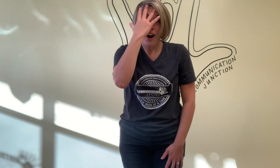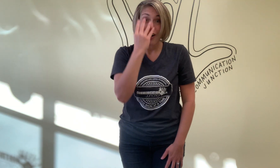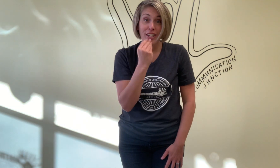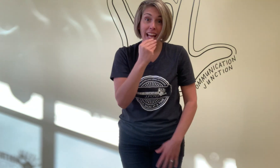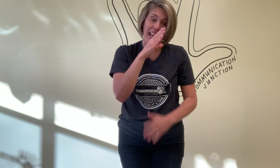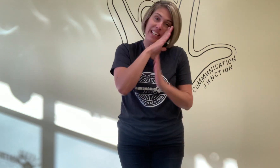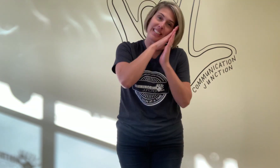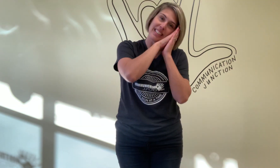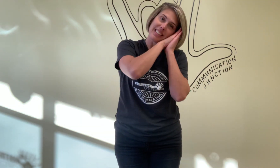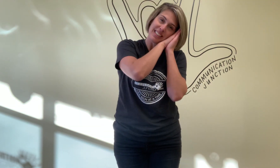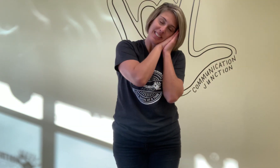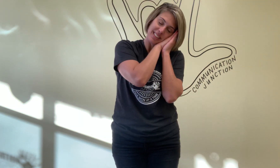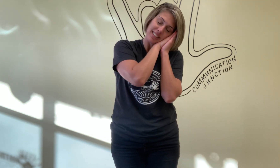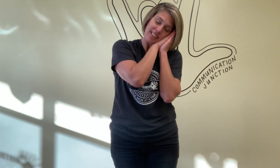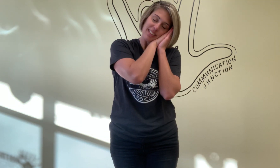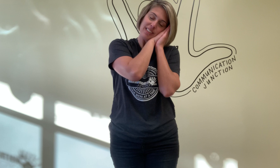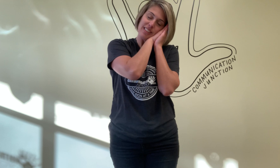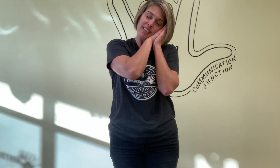Good night.